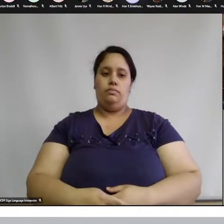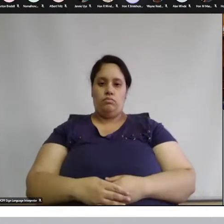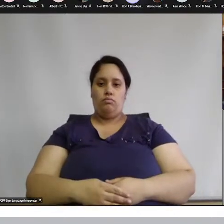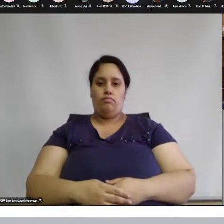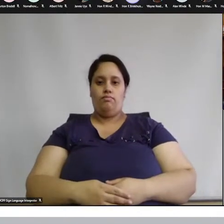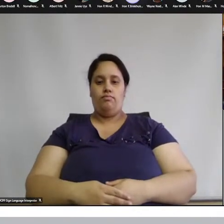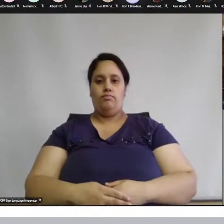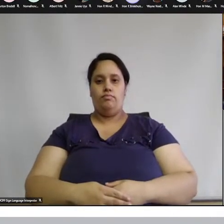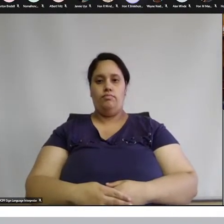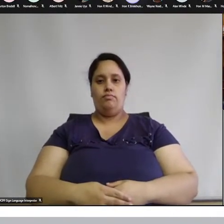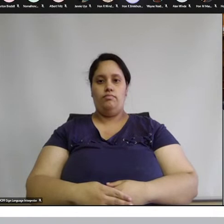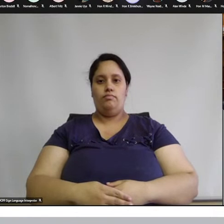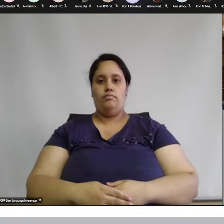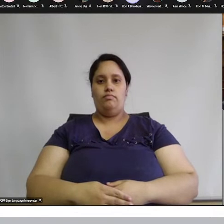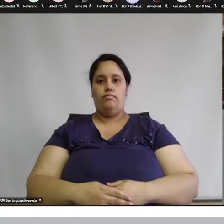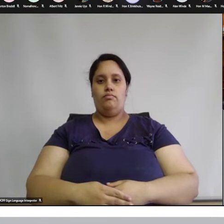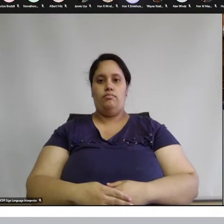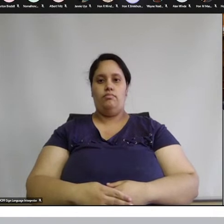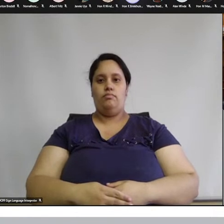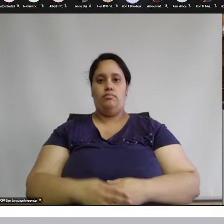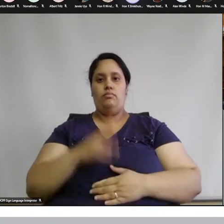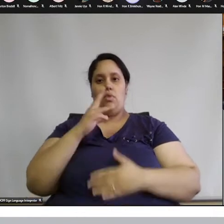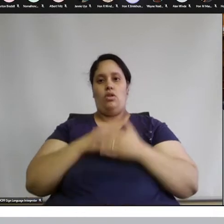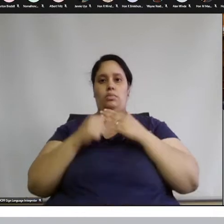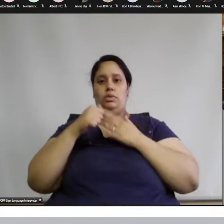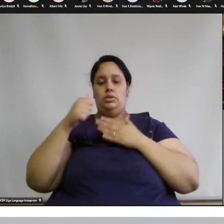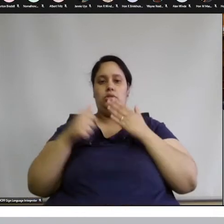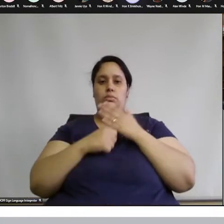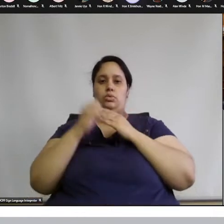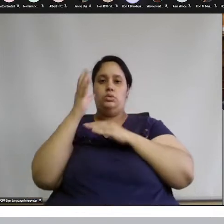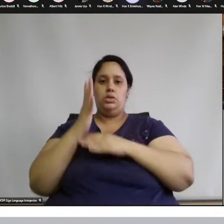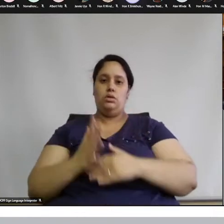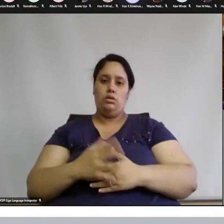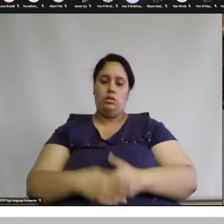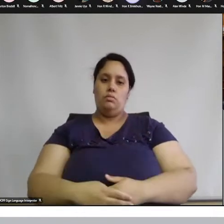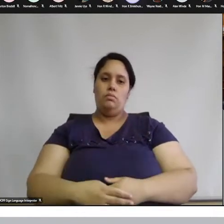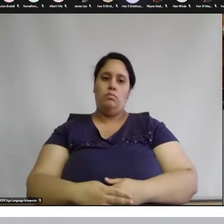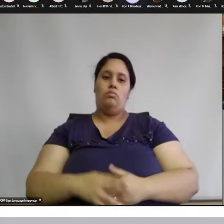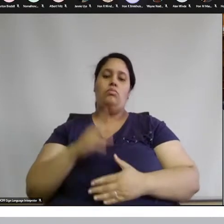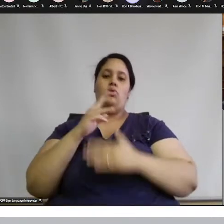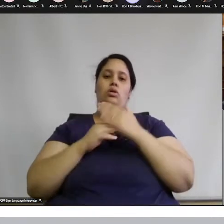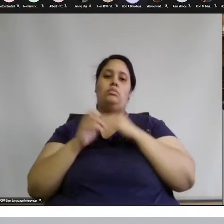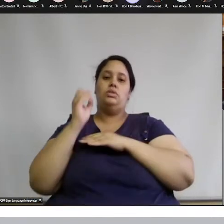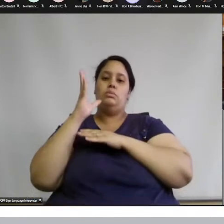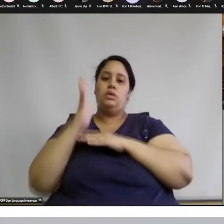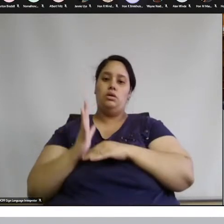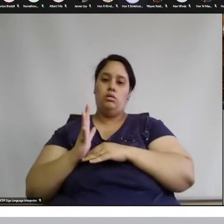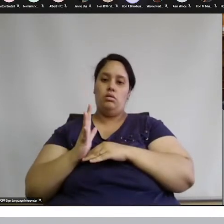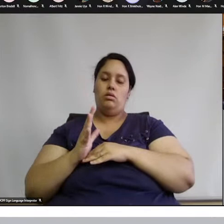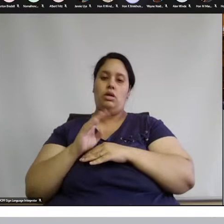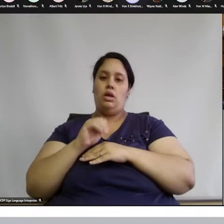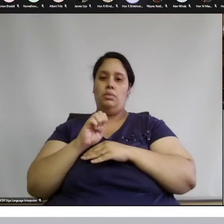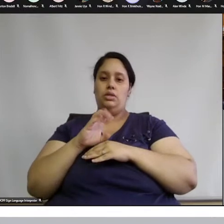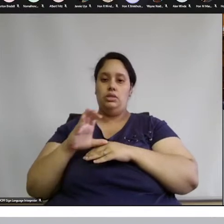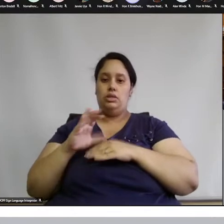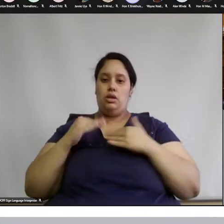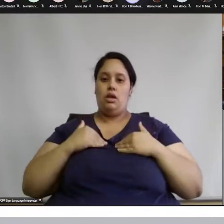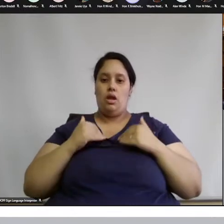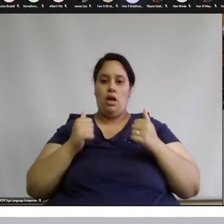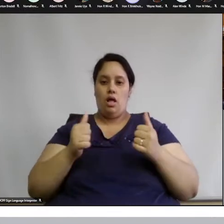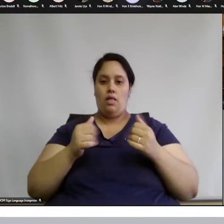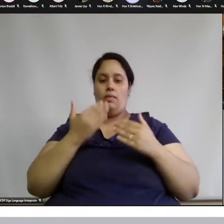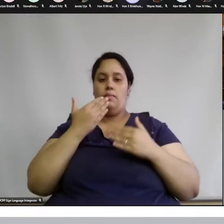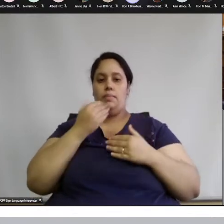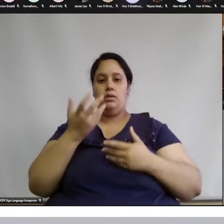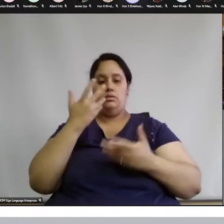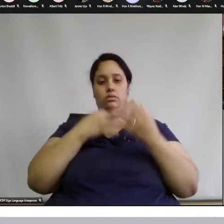Thank you very much, Honourable Deputy Speaker. Honourable Speaker, if the MEC for Health can give us